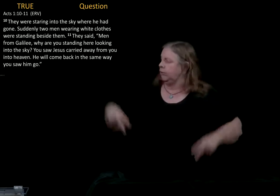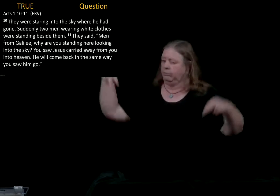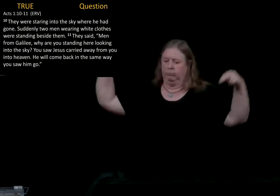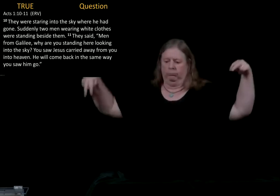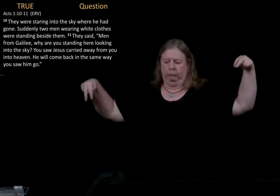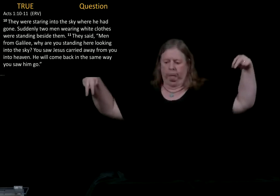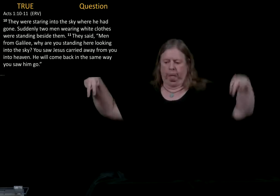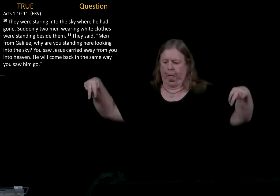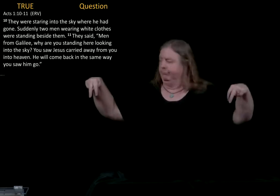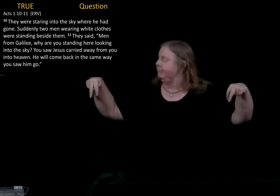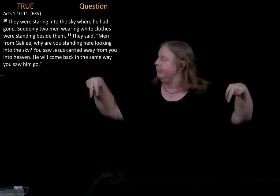standing beside them.